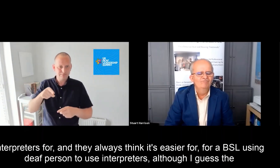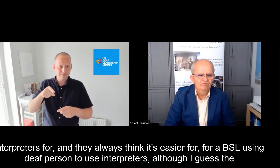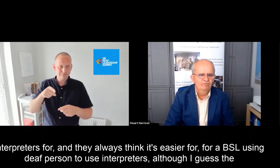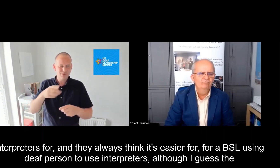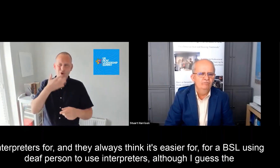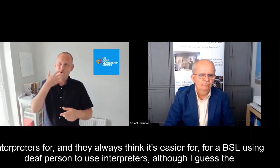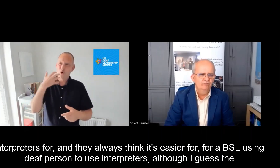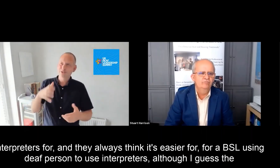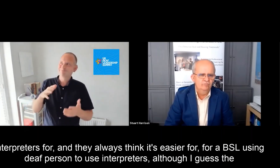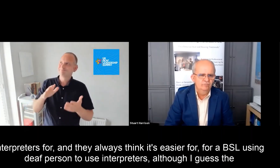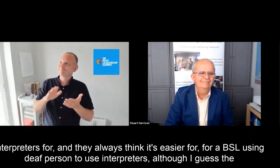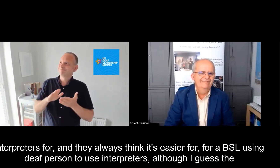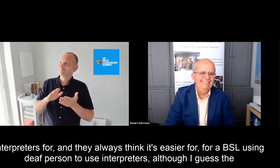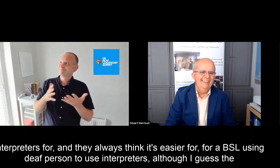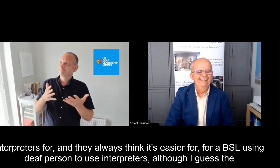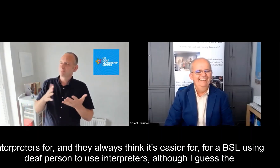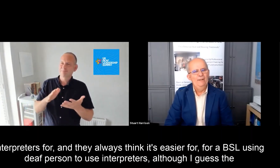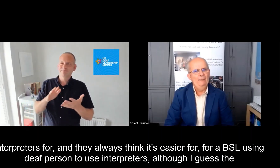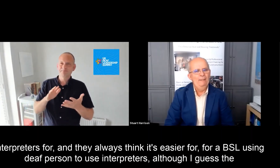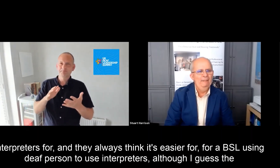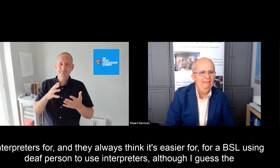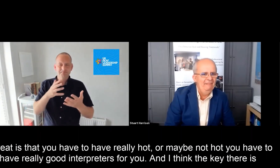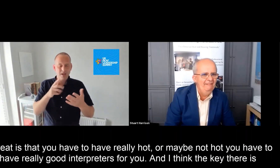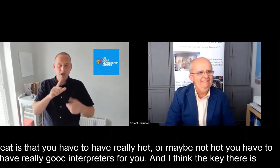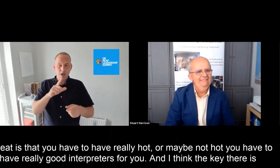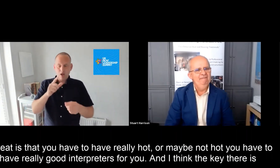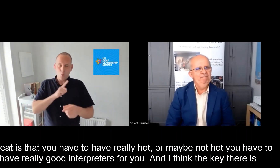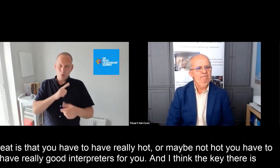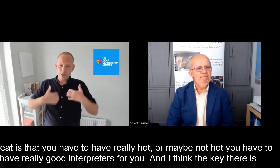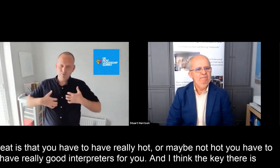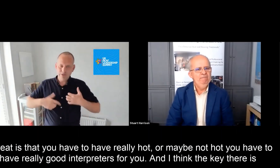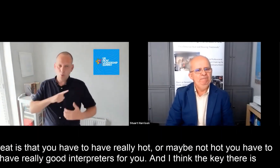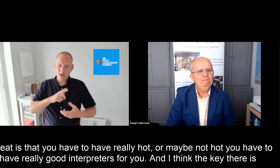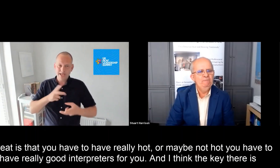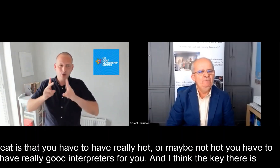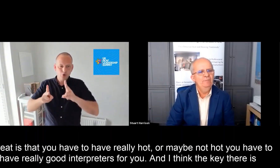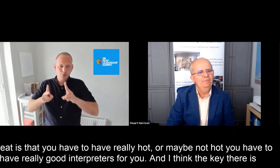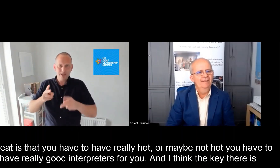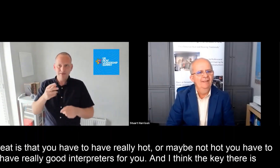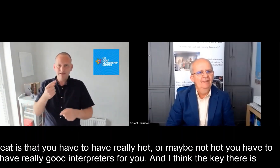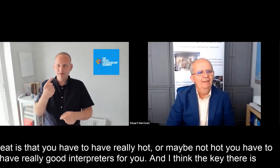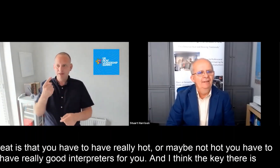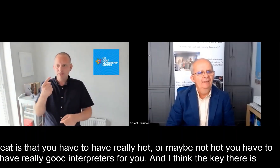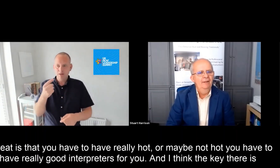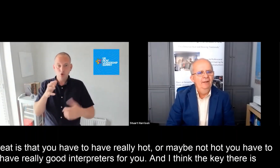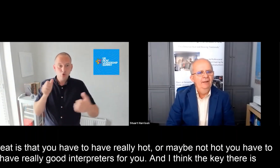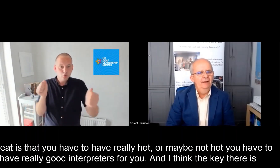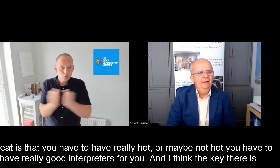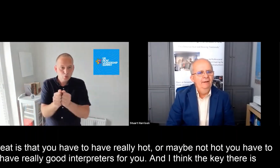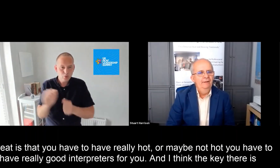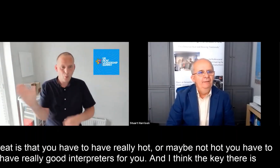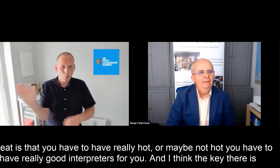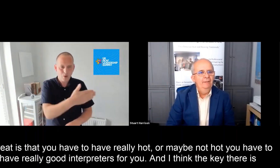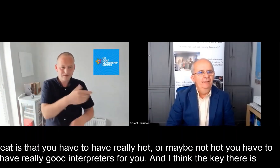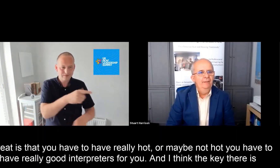interpreters. Although I guess the caveat is that you have to have really hot, or maybe not hot, you have to have